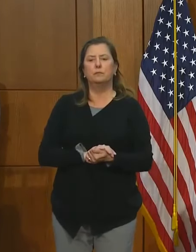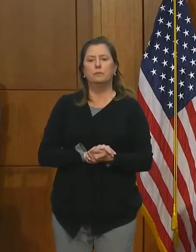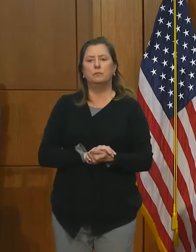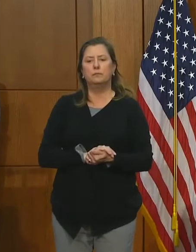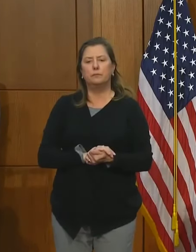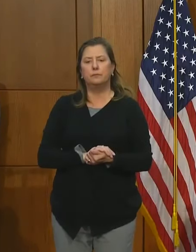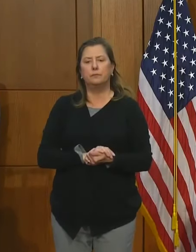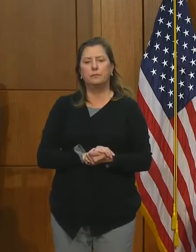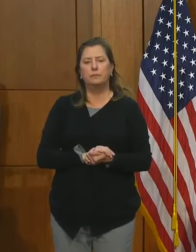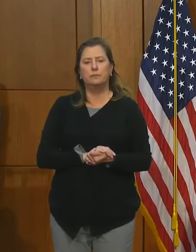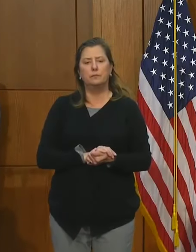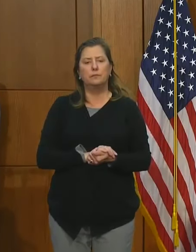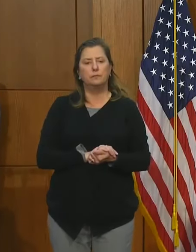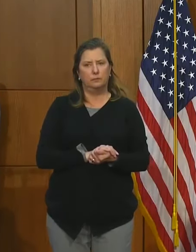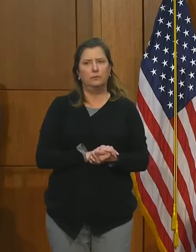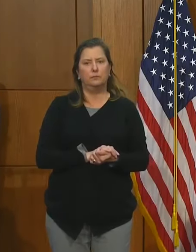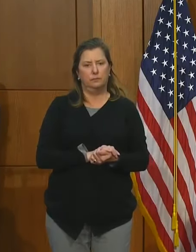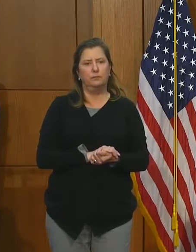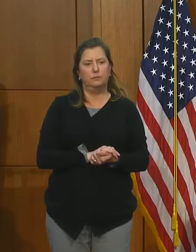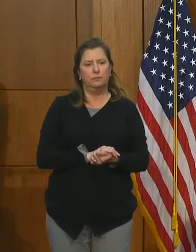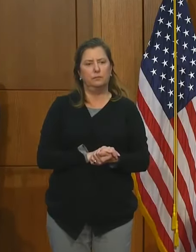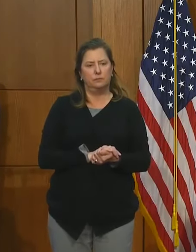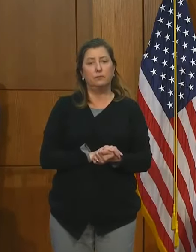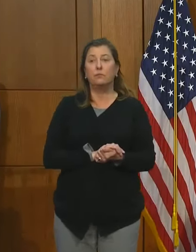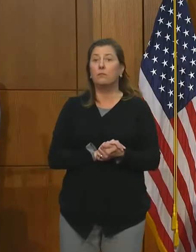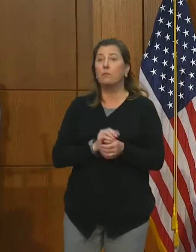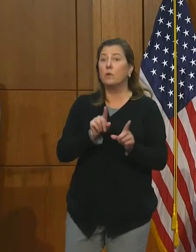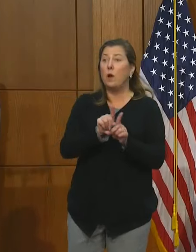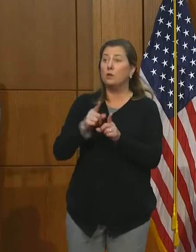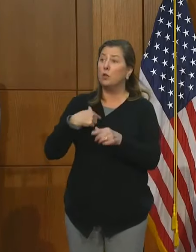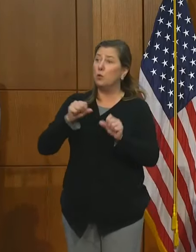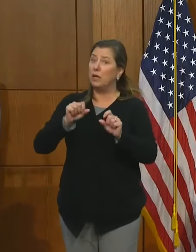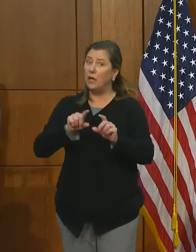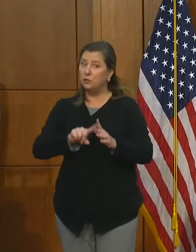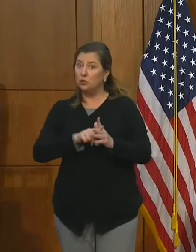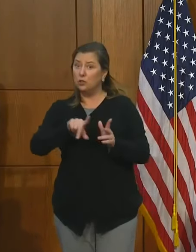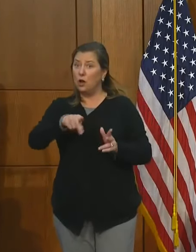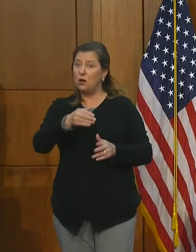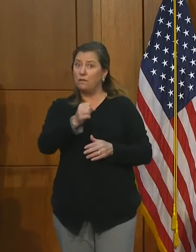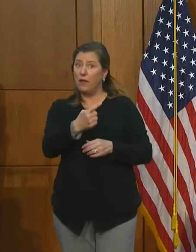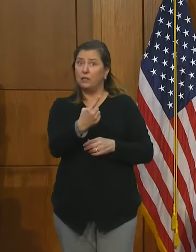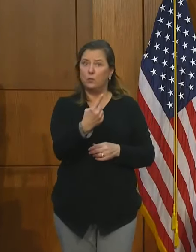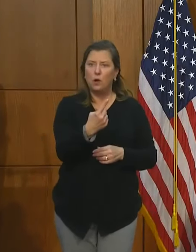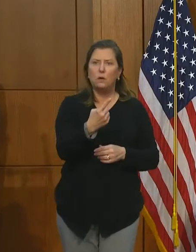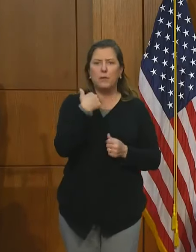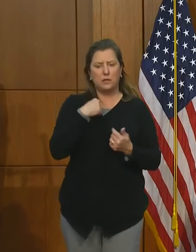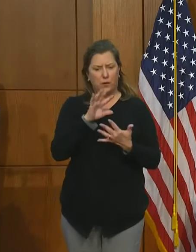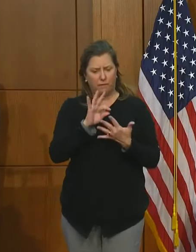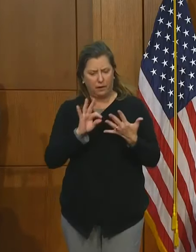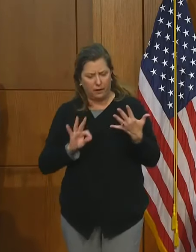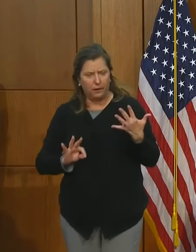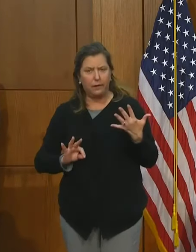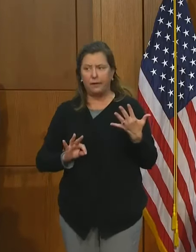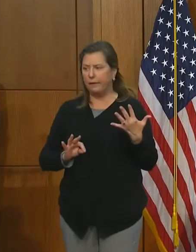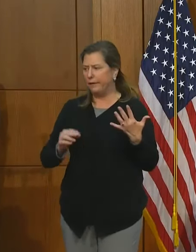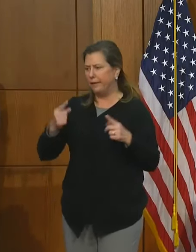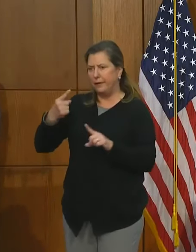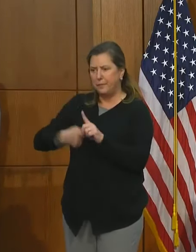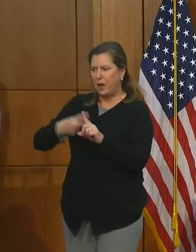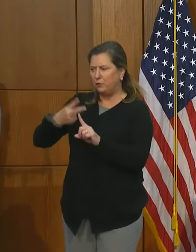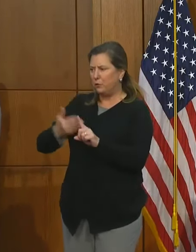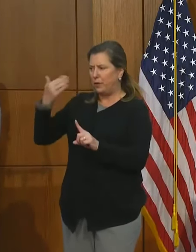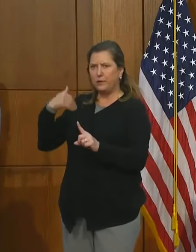reason that we can go into phase one is because we have the tools now that we didn't have a month or 2 months